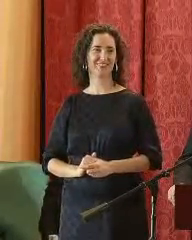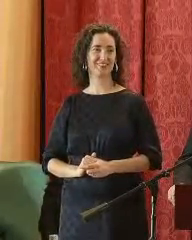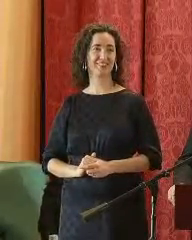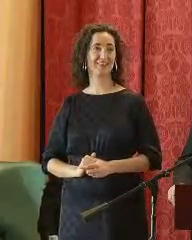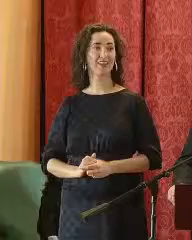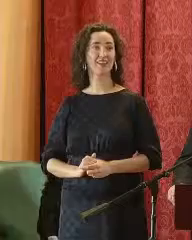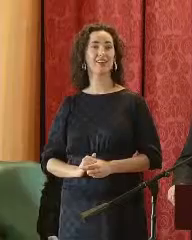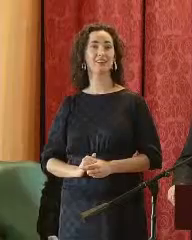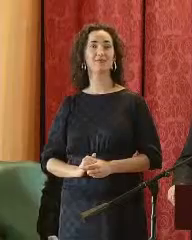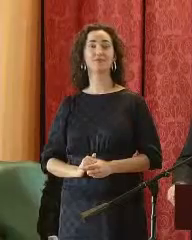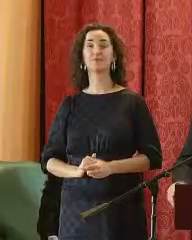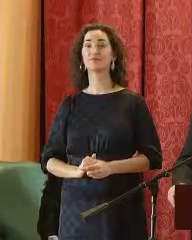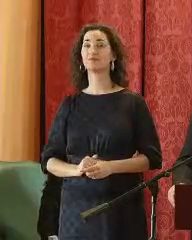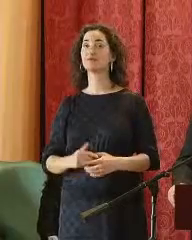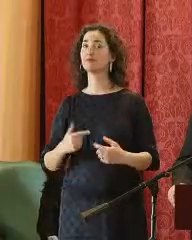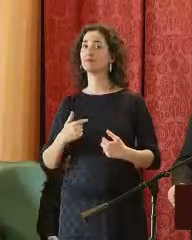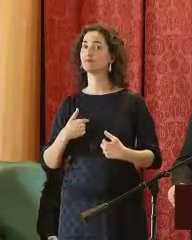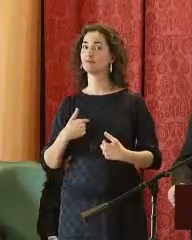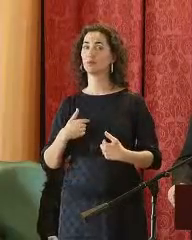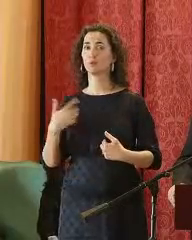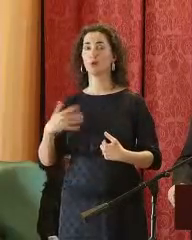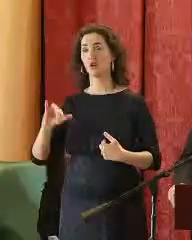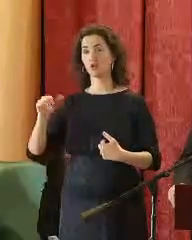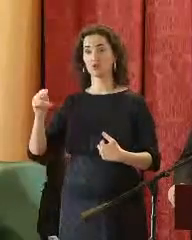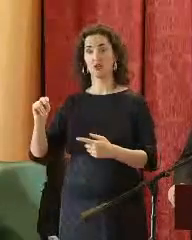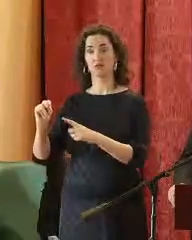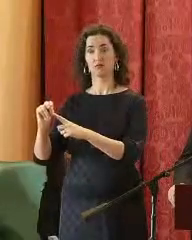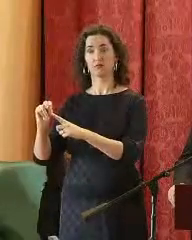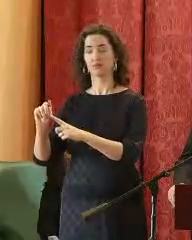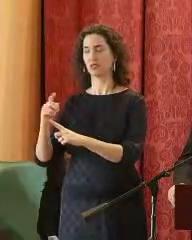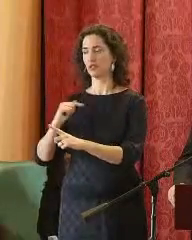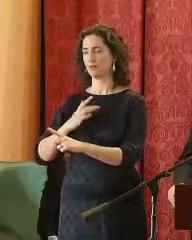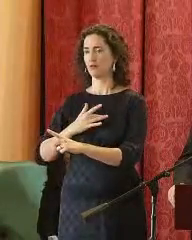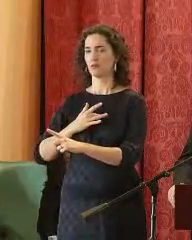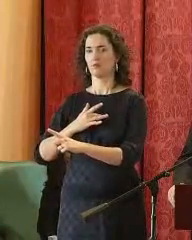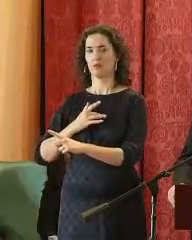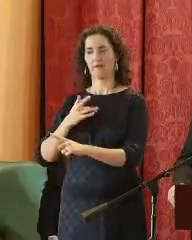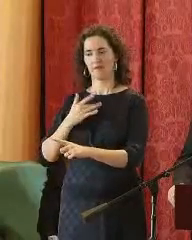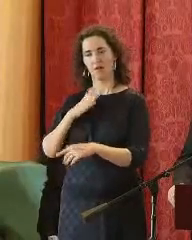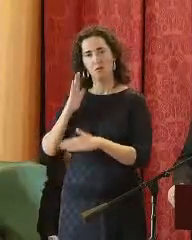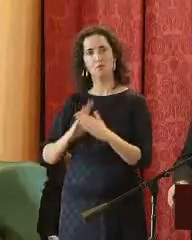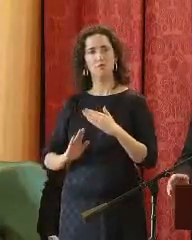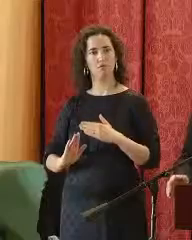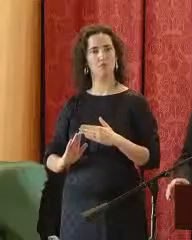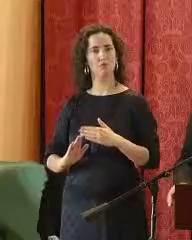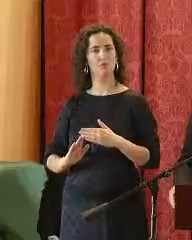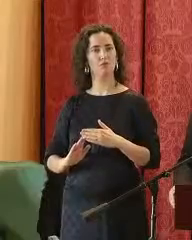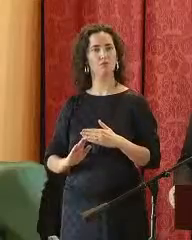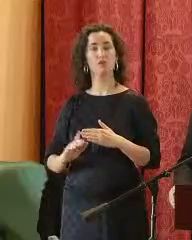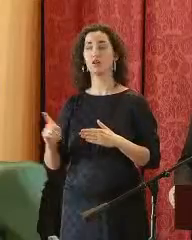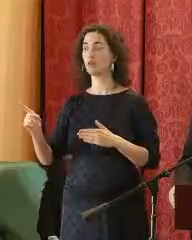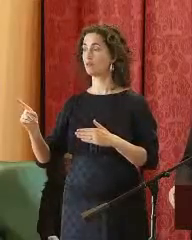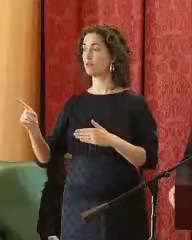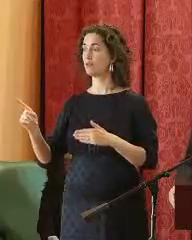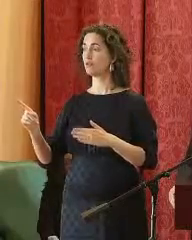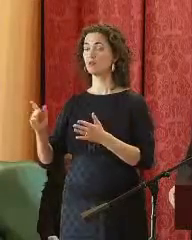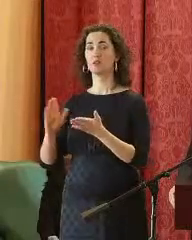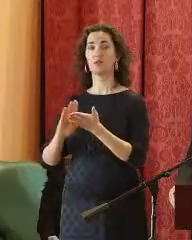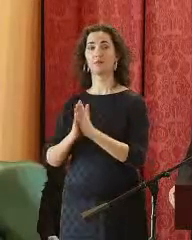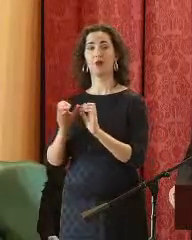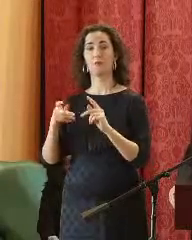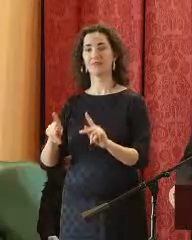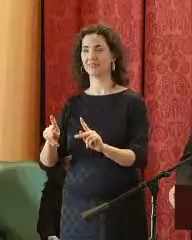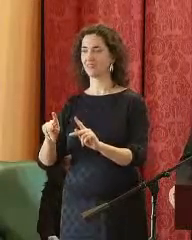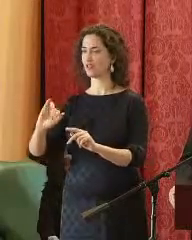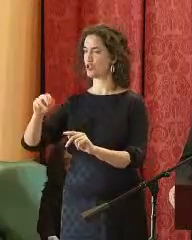I am really humbled by John when it became an opportunity to nominate